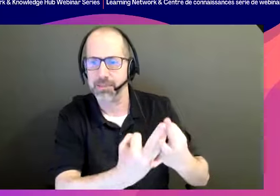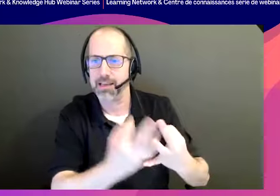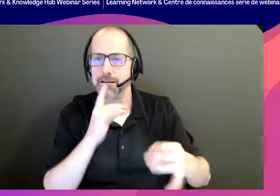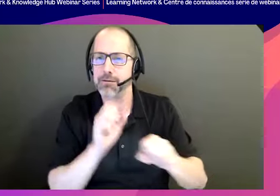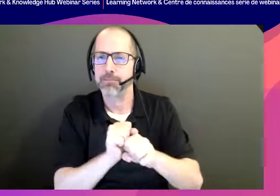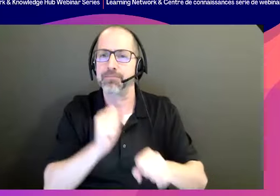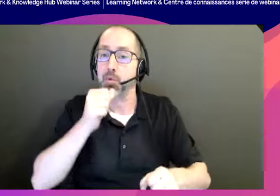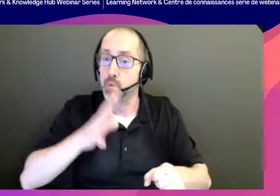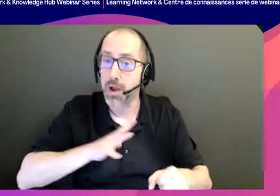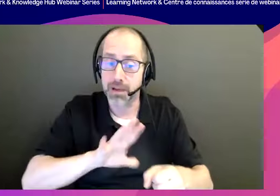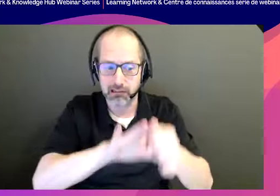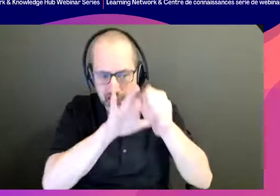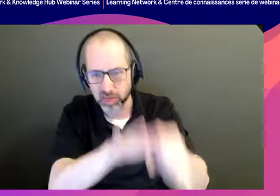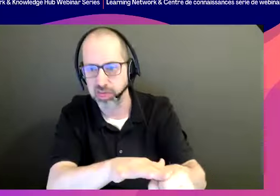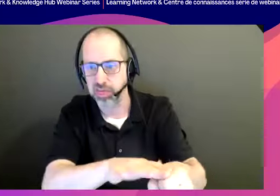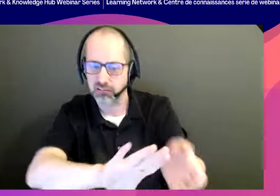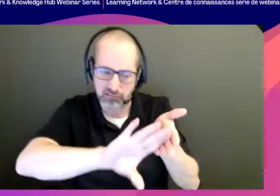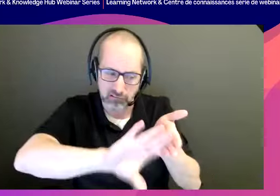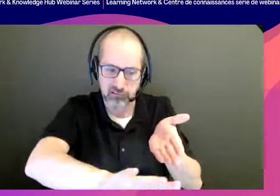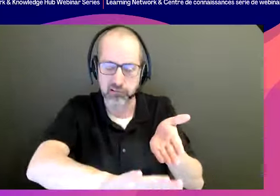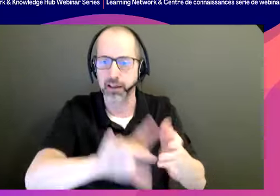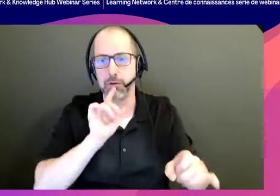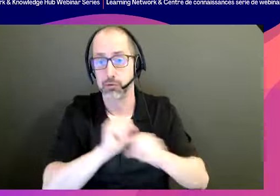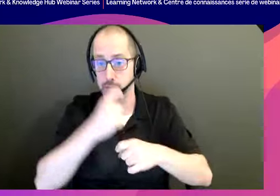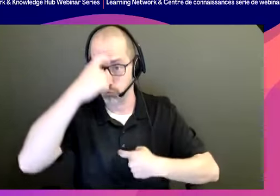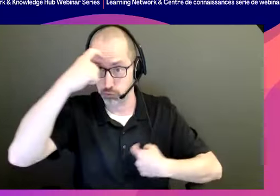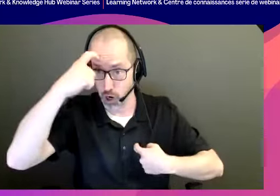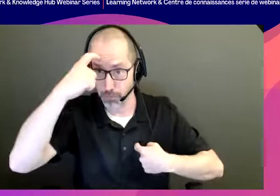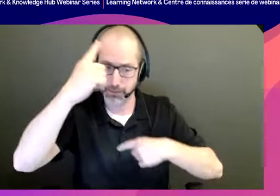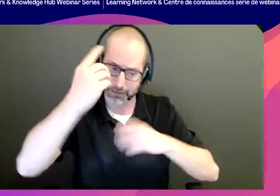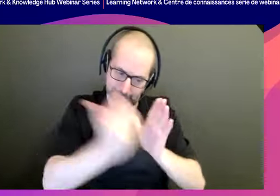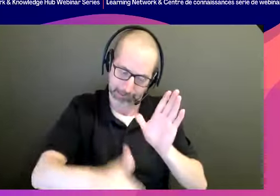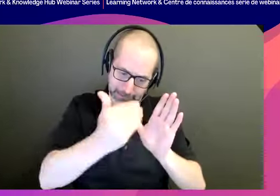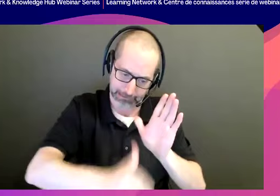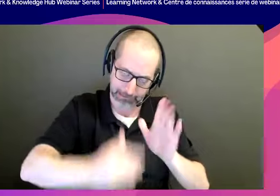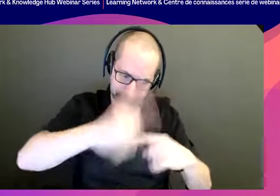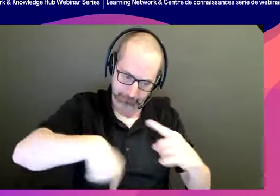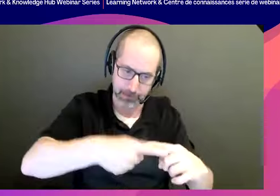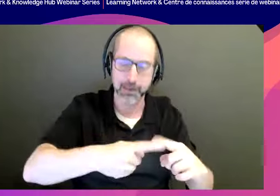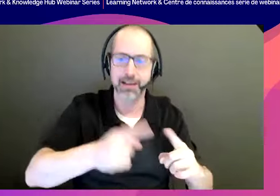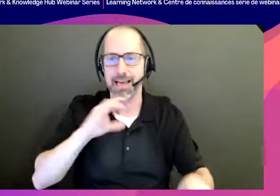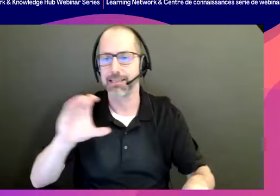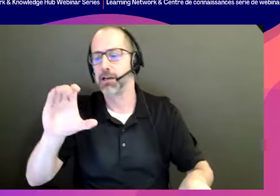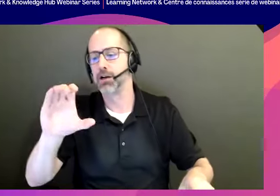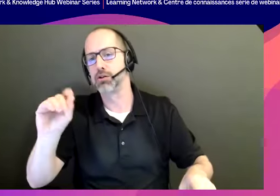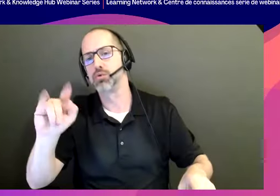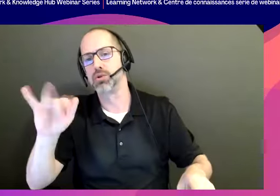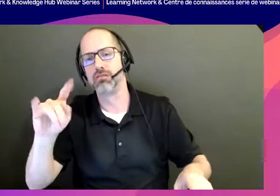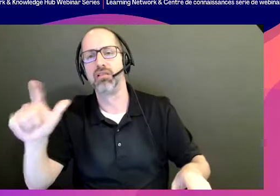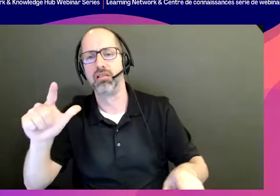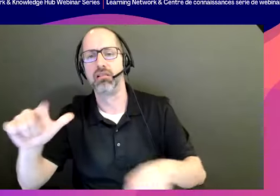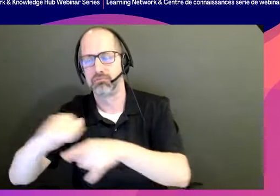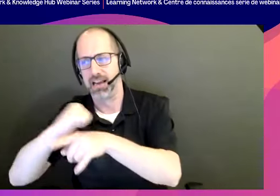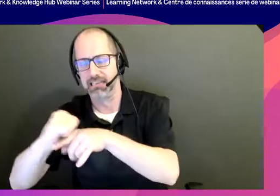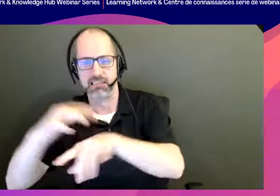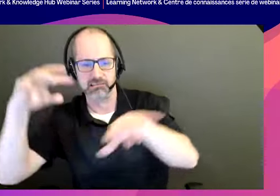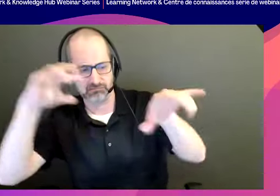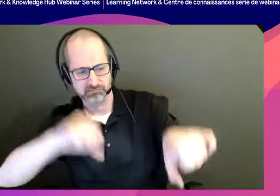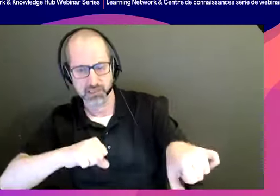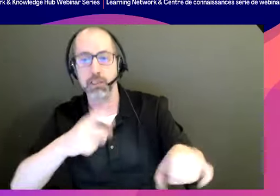perpetuates cycles of trauma. The current system is rooted in colonized practice and reinforces it by